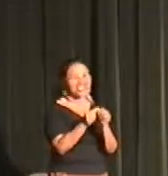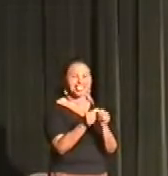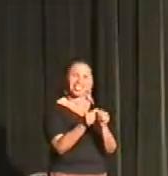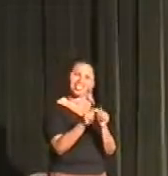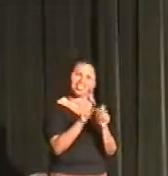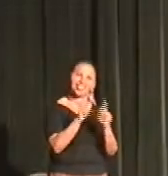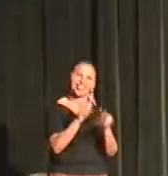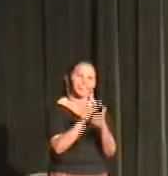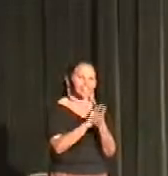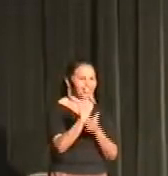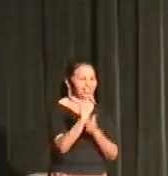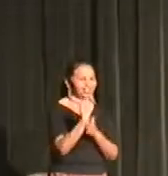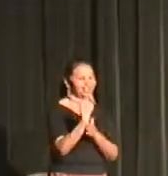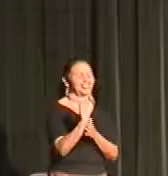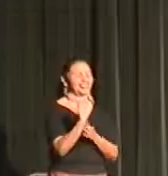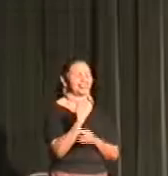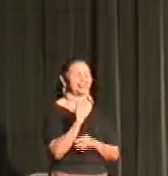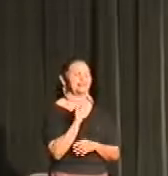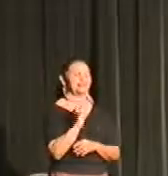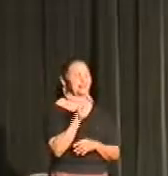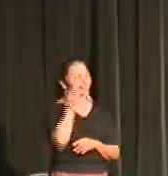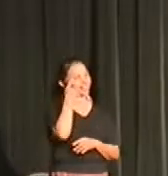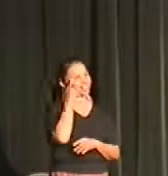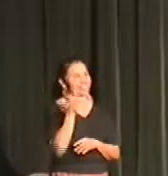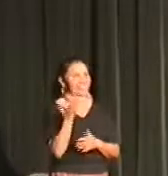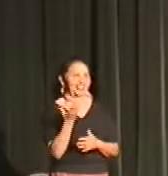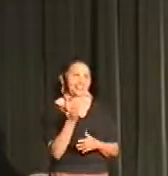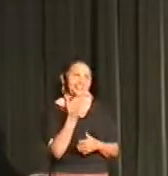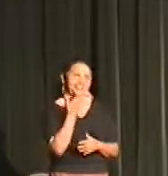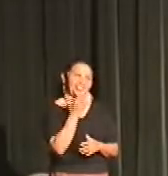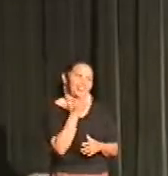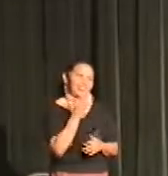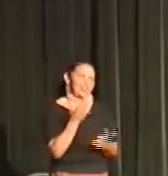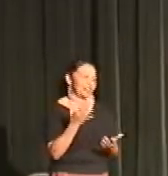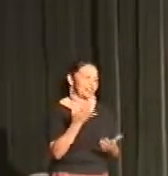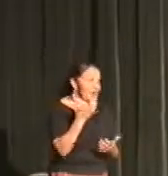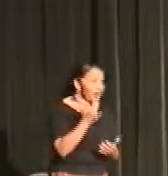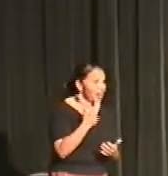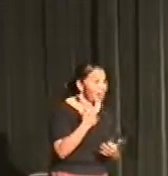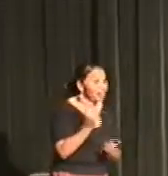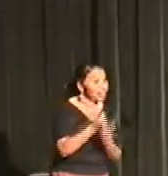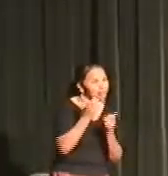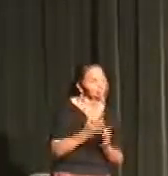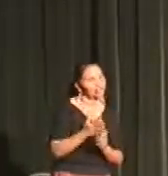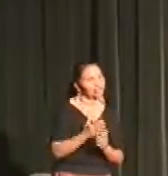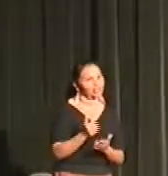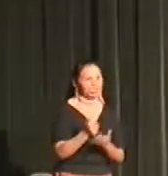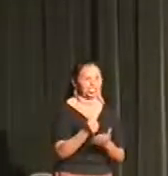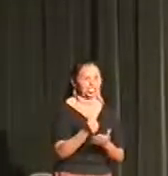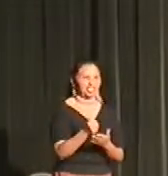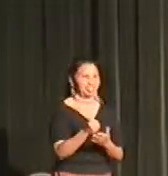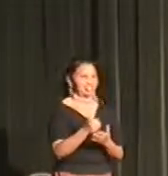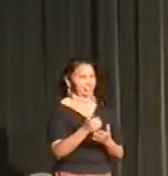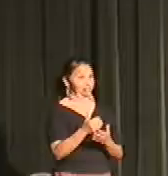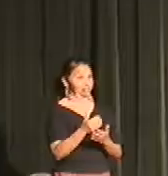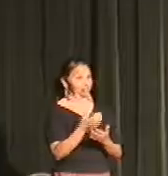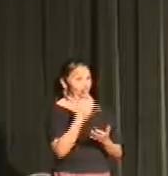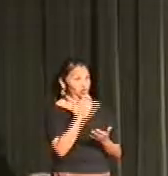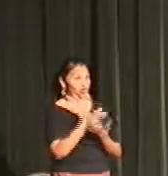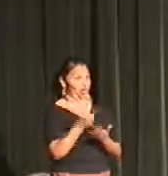And I think that, I was very lucky because I had a sponsor who was very practical. She was spiritual, but she was also a very